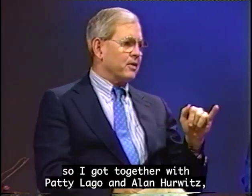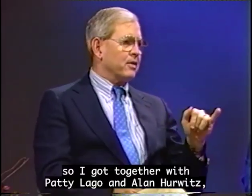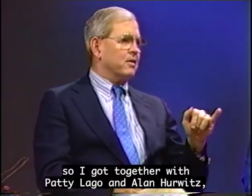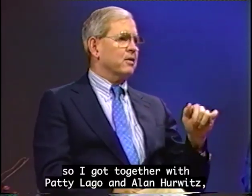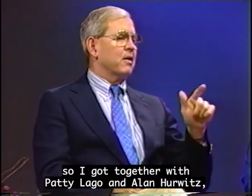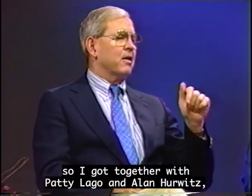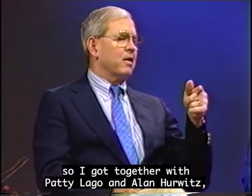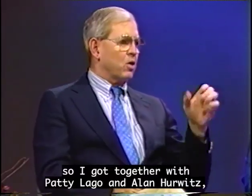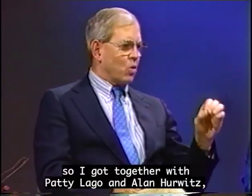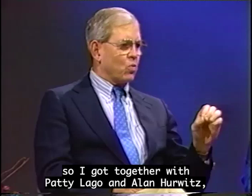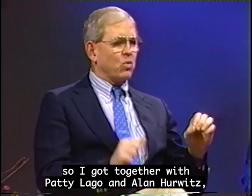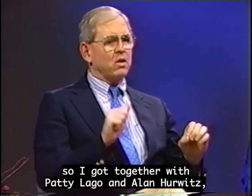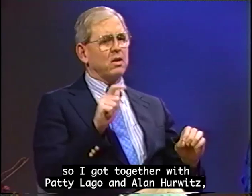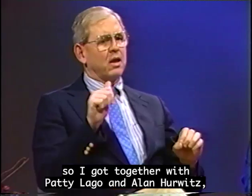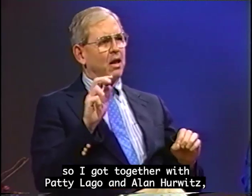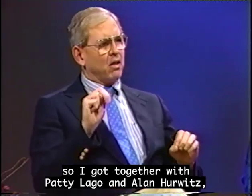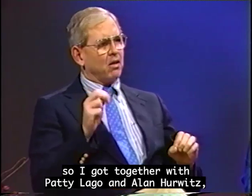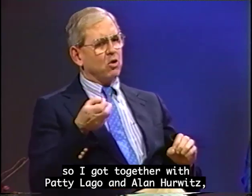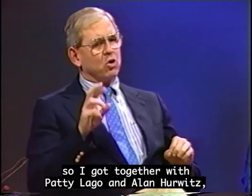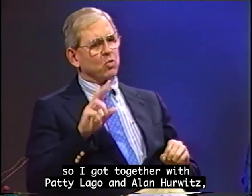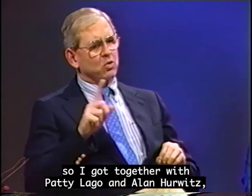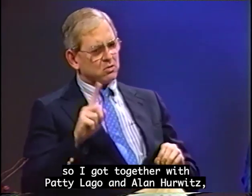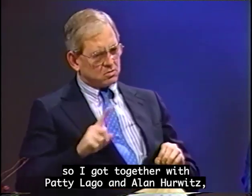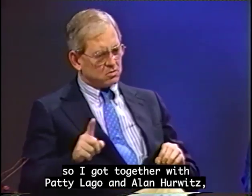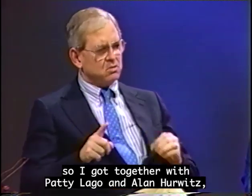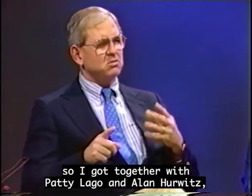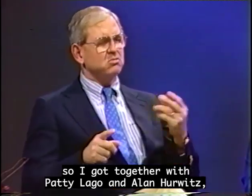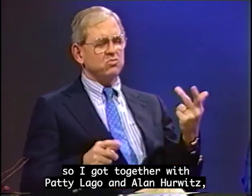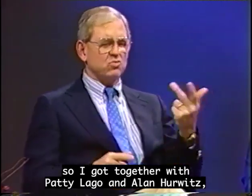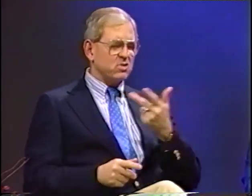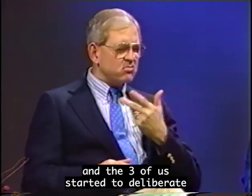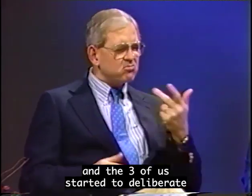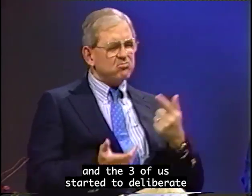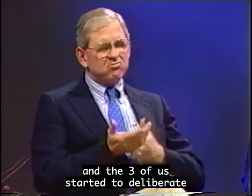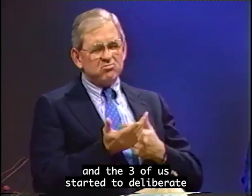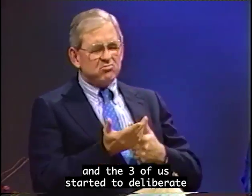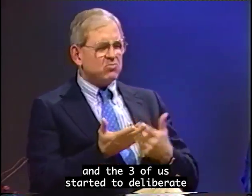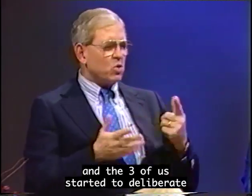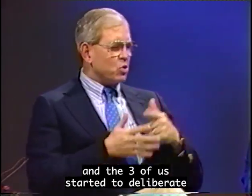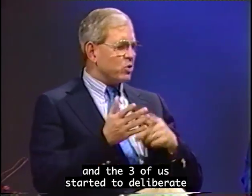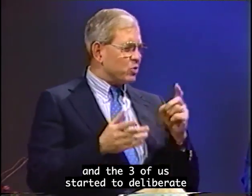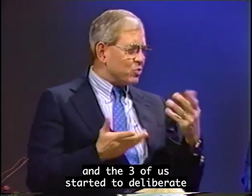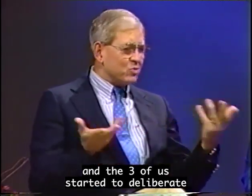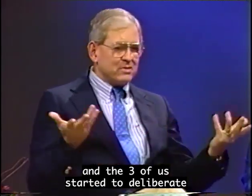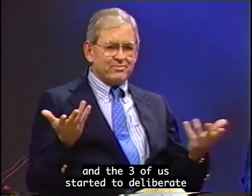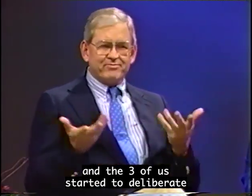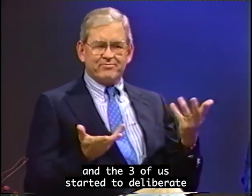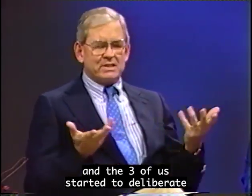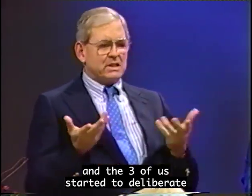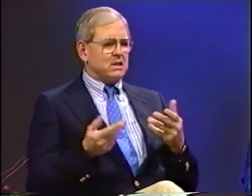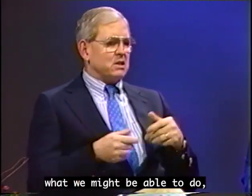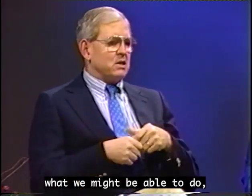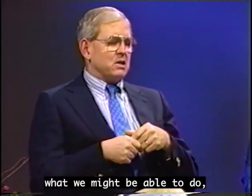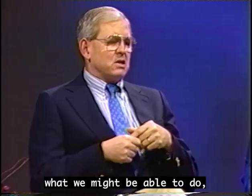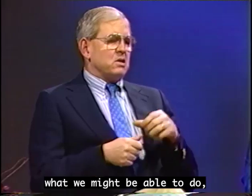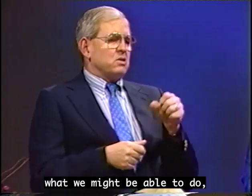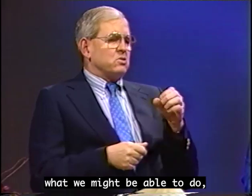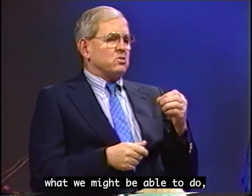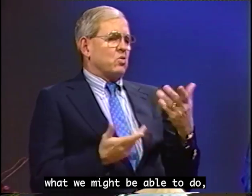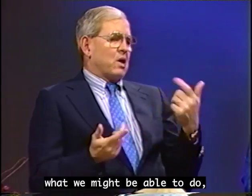So I got together with Patty Lago and Alan Hurwitz, and the three of us started to deliberate what we might be